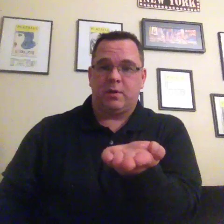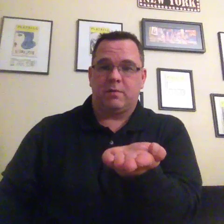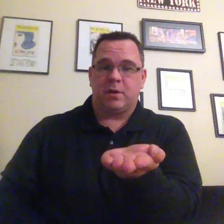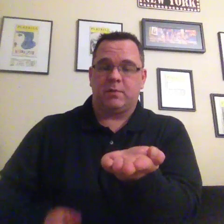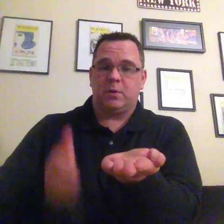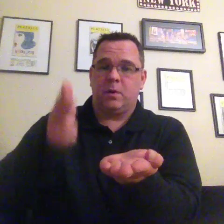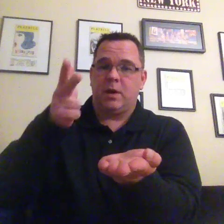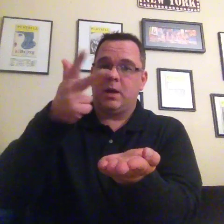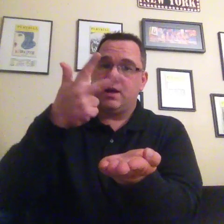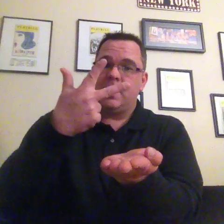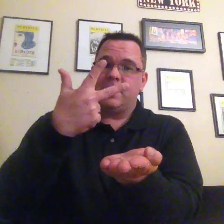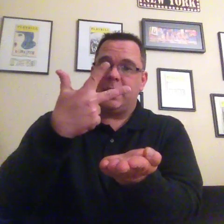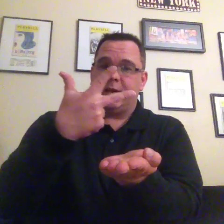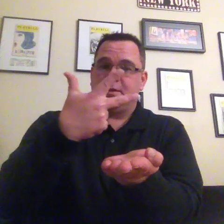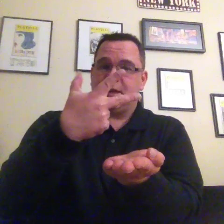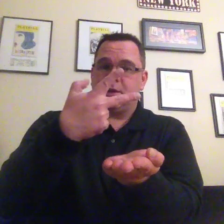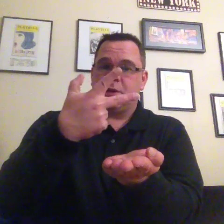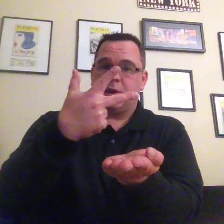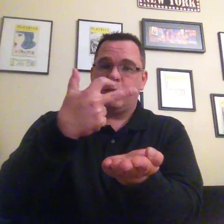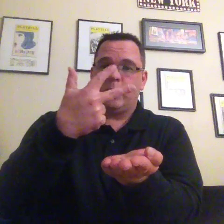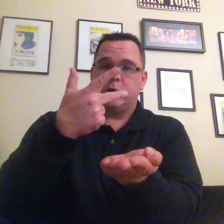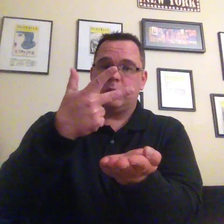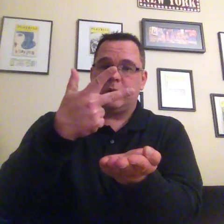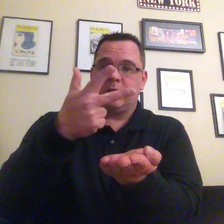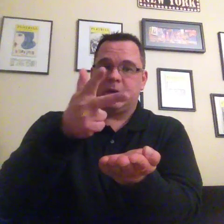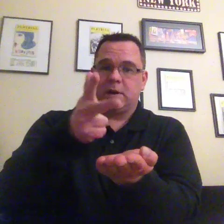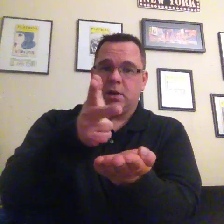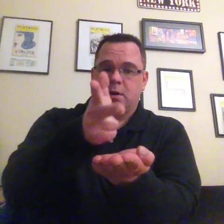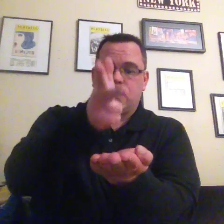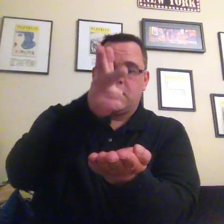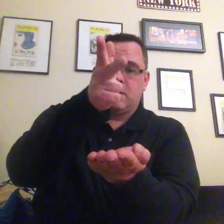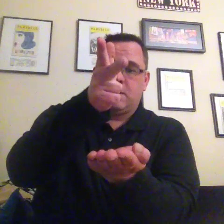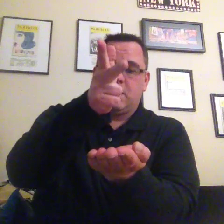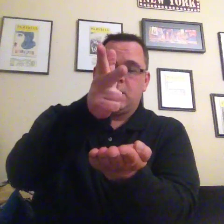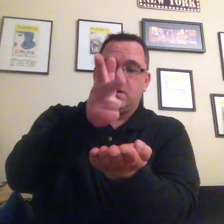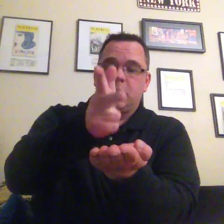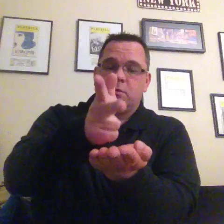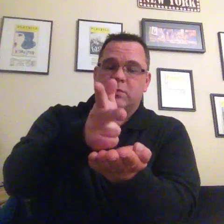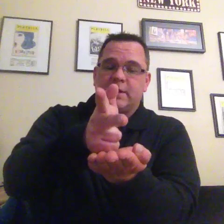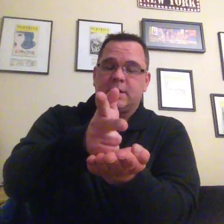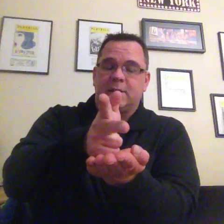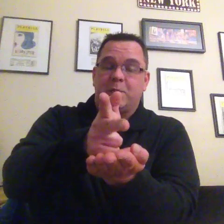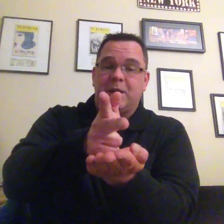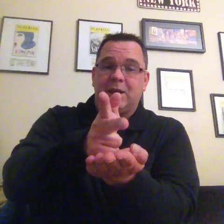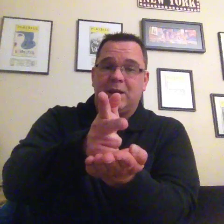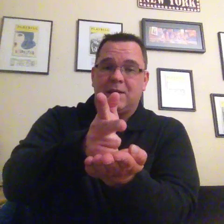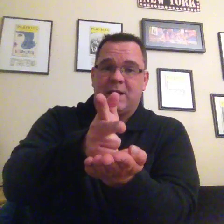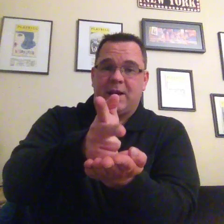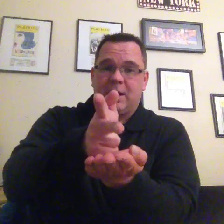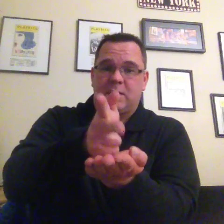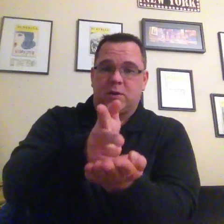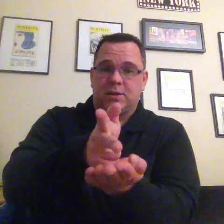in front of you, then take your thumb, pointer, and middle finger, resting the pinky of that hand on